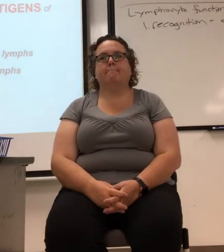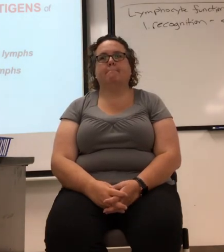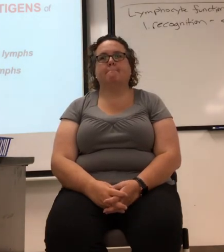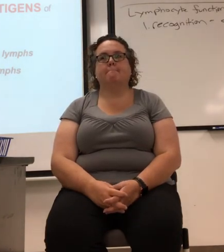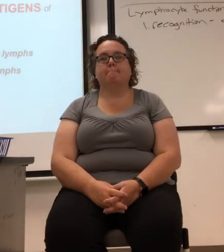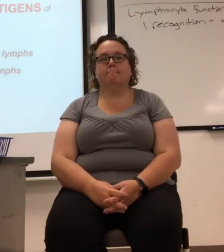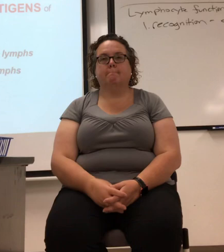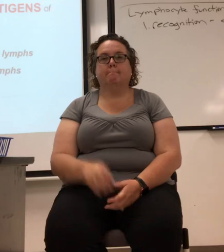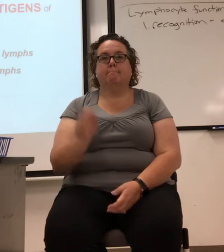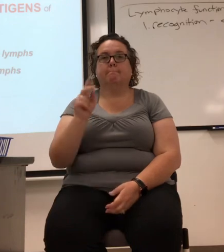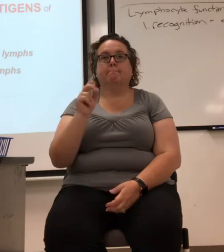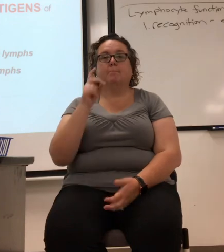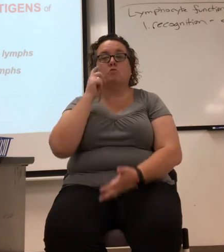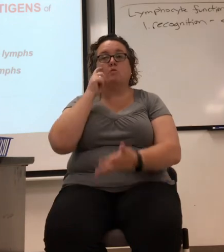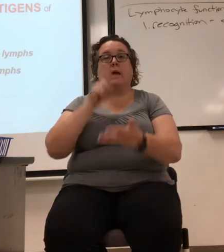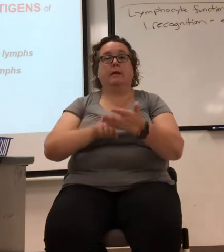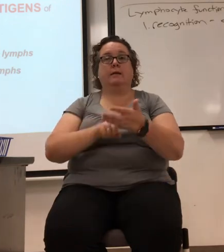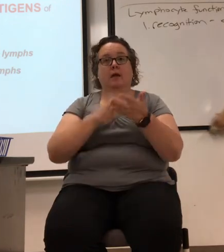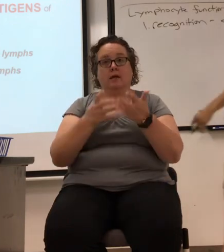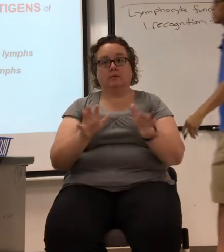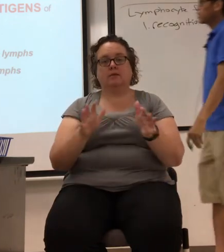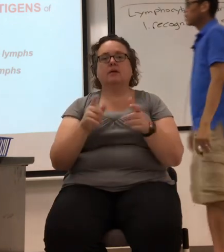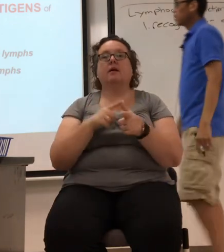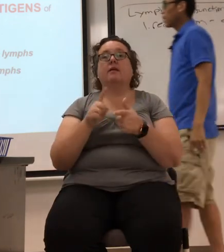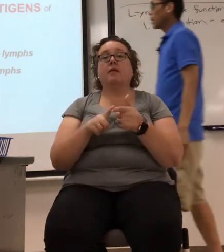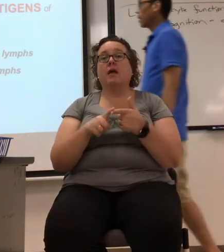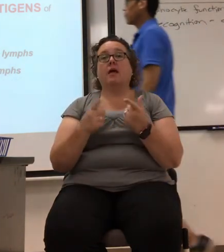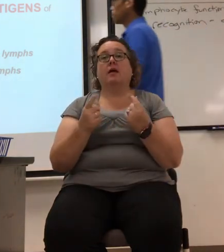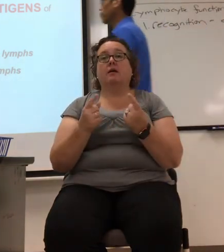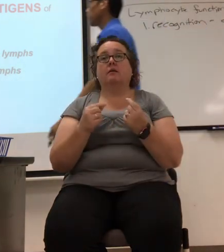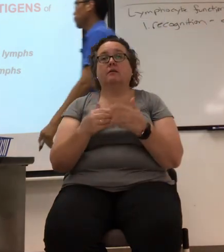Okay, so you recognize it, and then what has to follow is